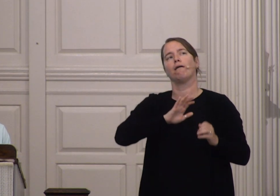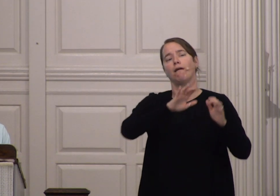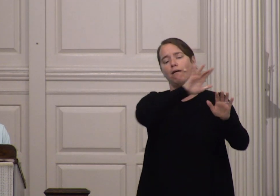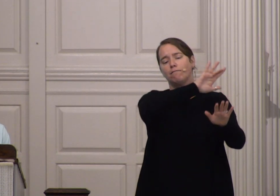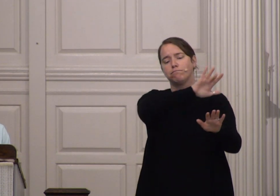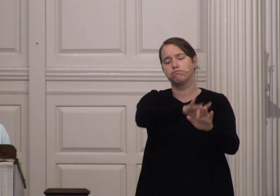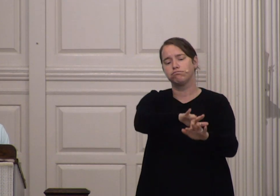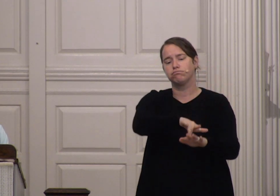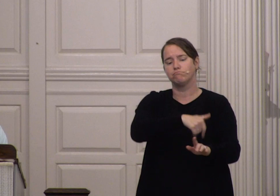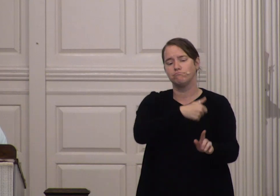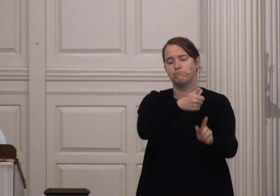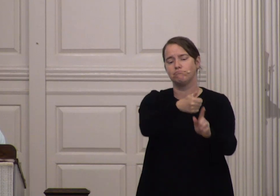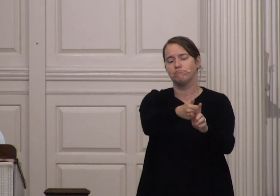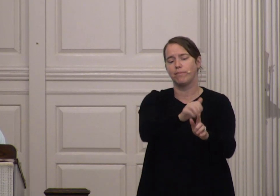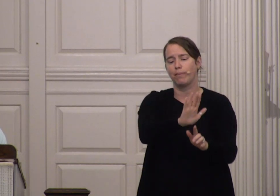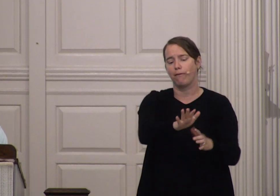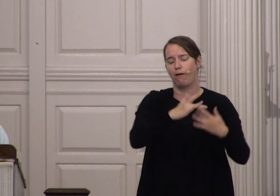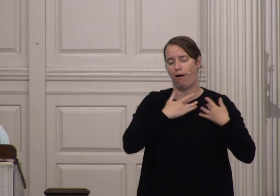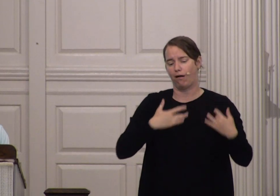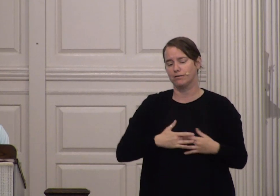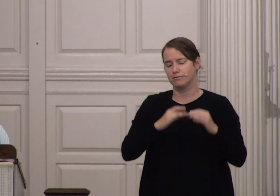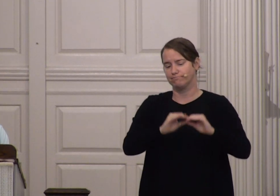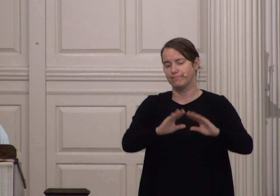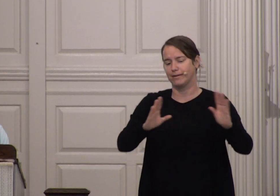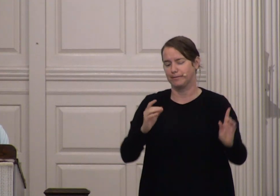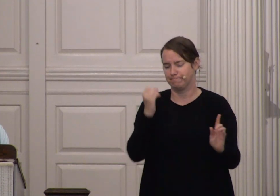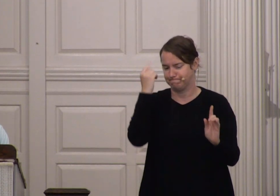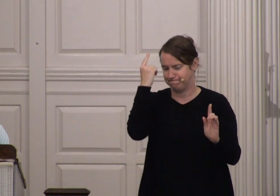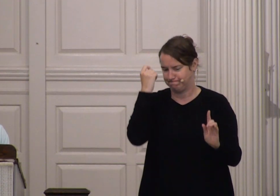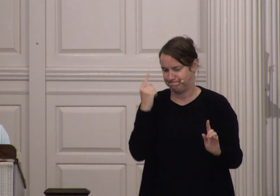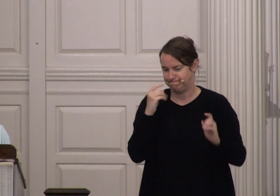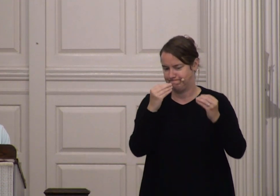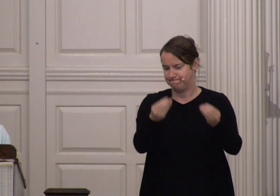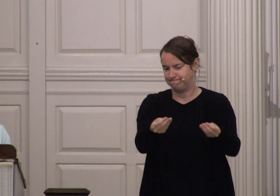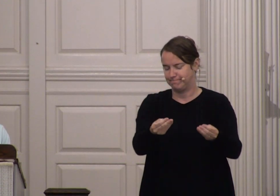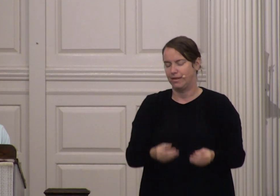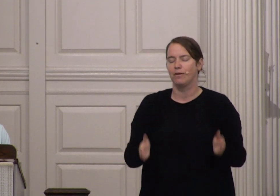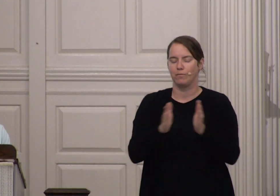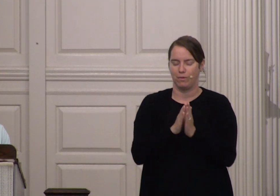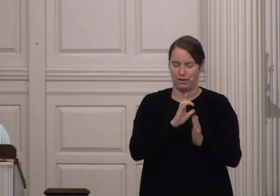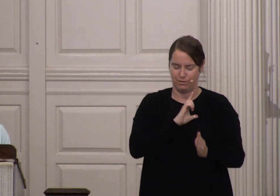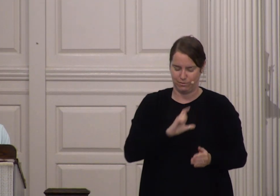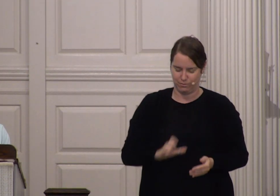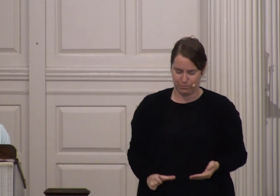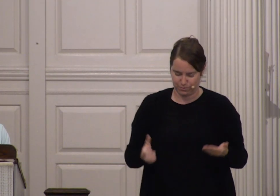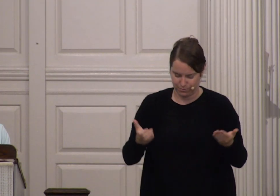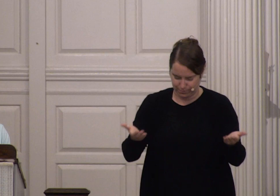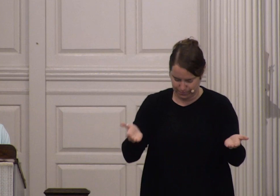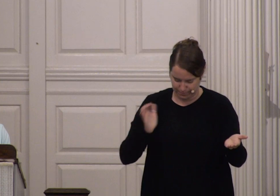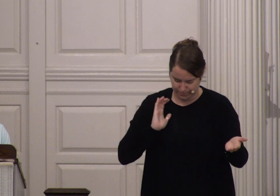them clarity. Let us pray to the Lord. Lord, hear our prayer.